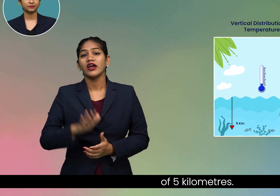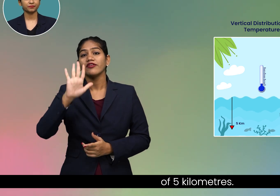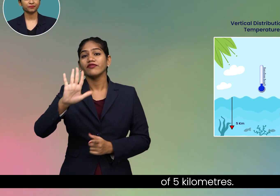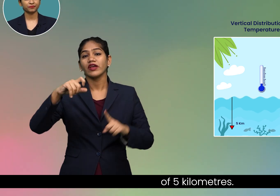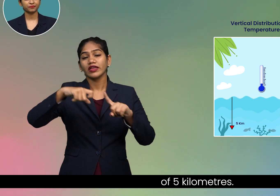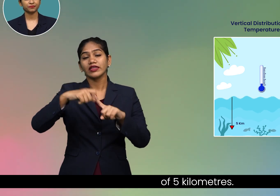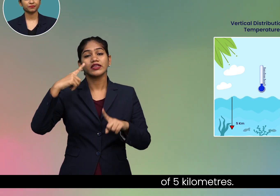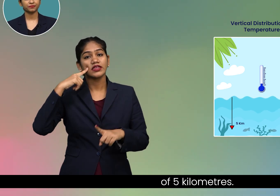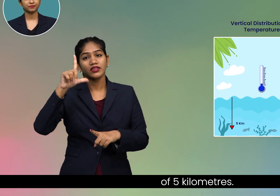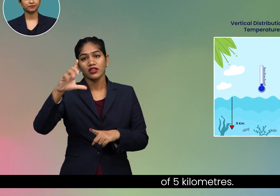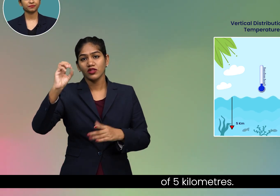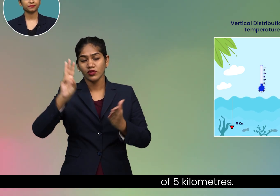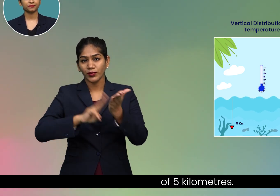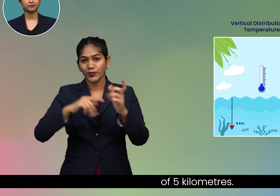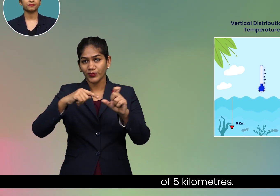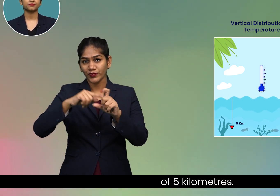kilometers.